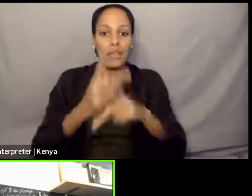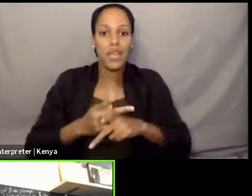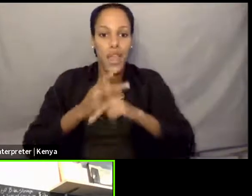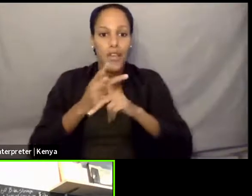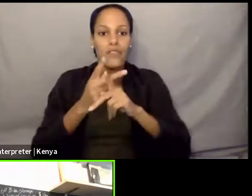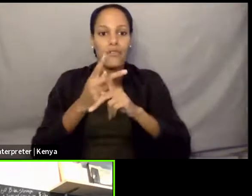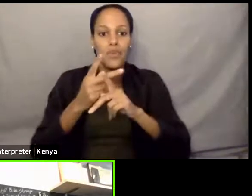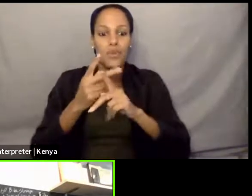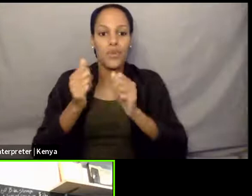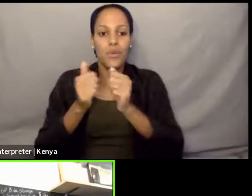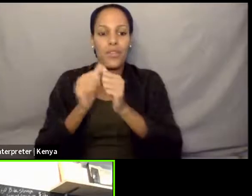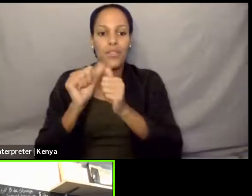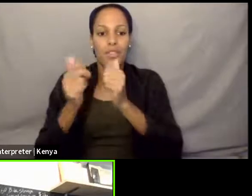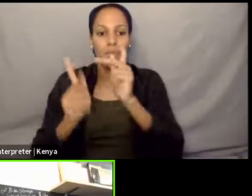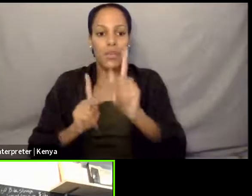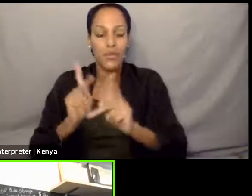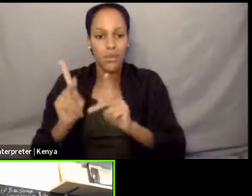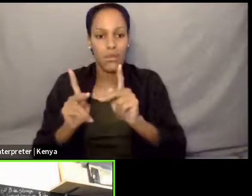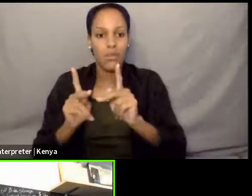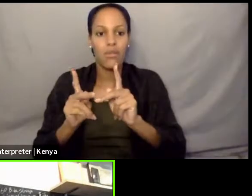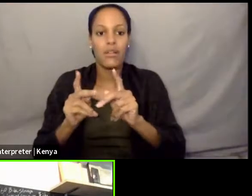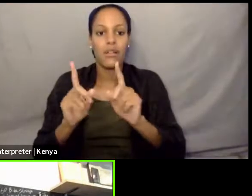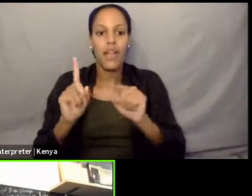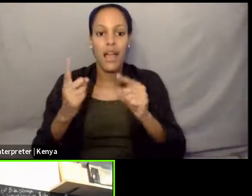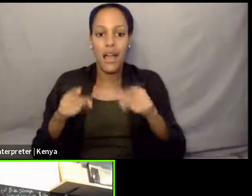is constant, which is ubiquitous.